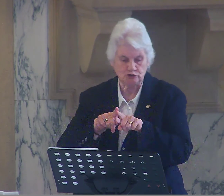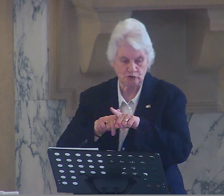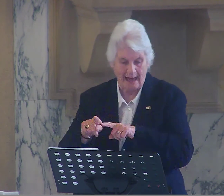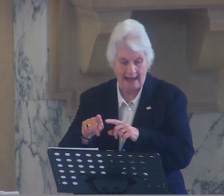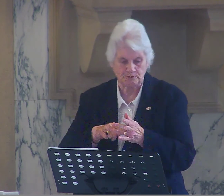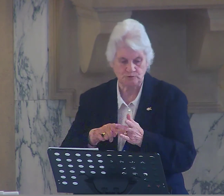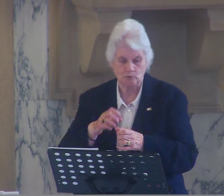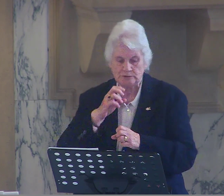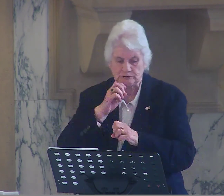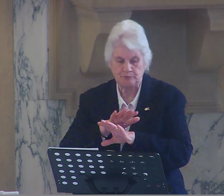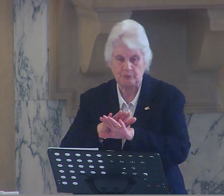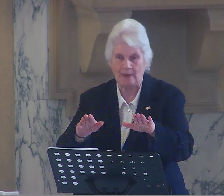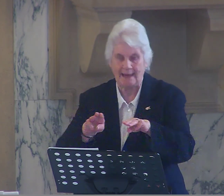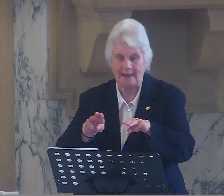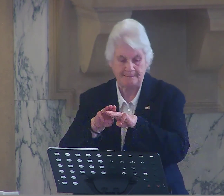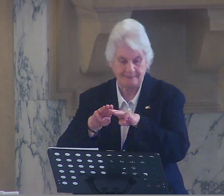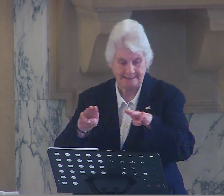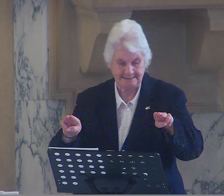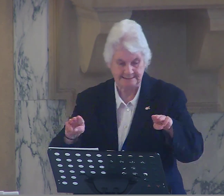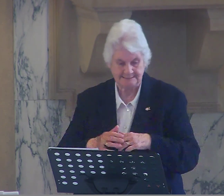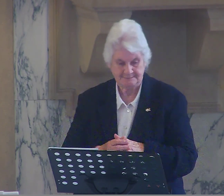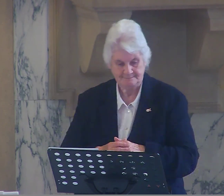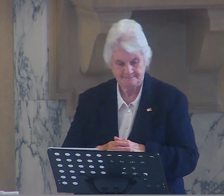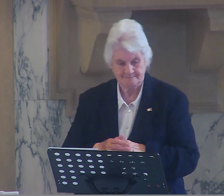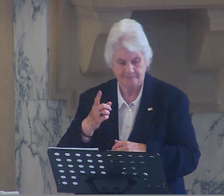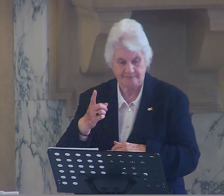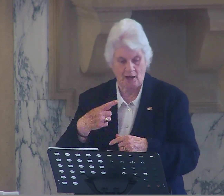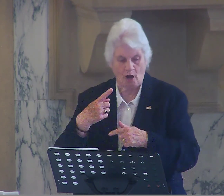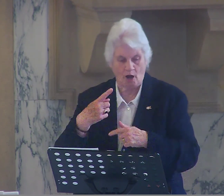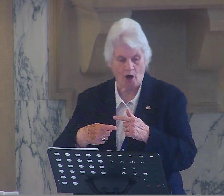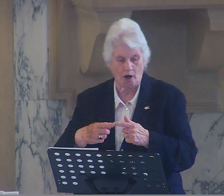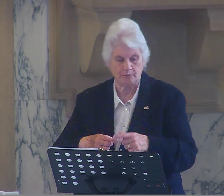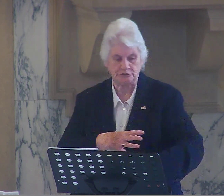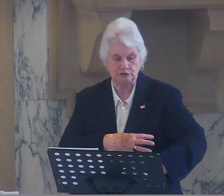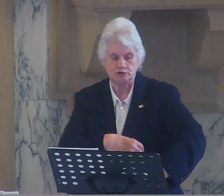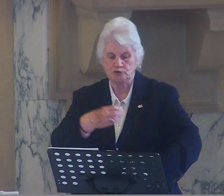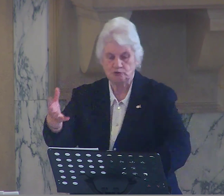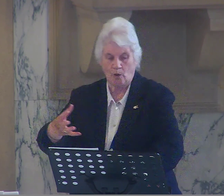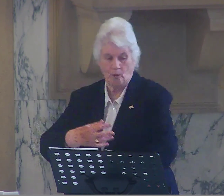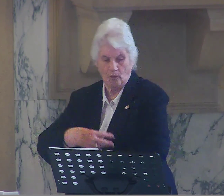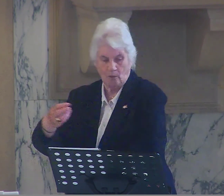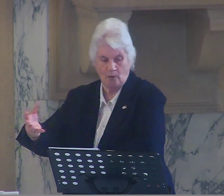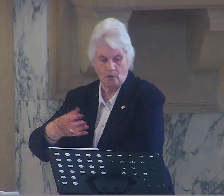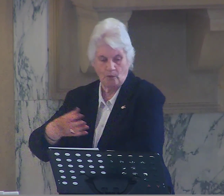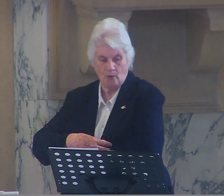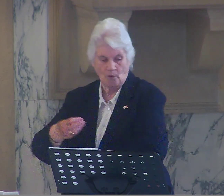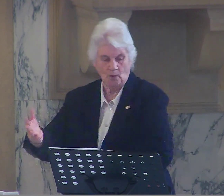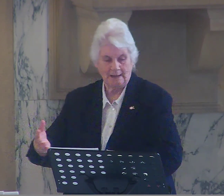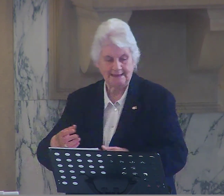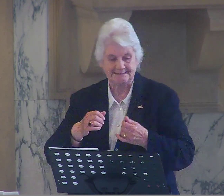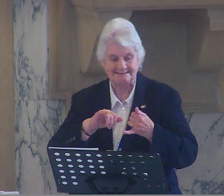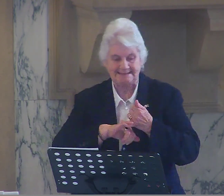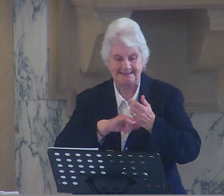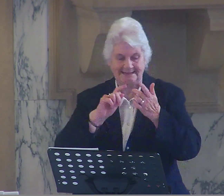When peacemakers try to spread peace, they always sow